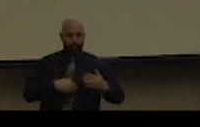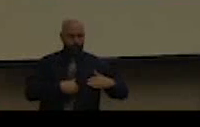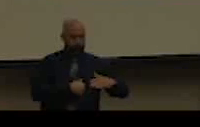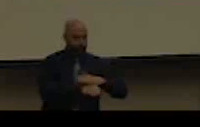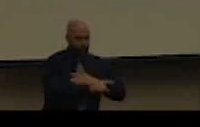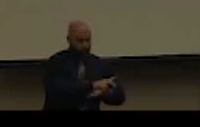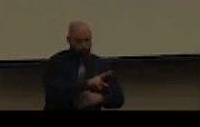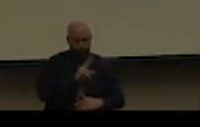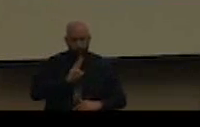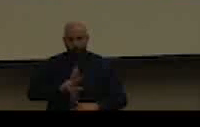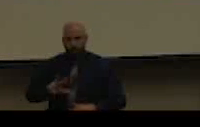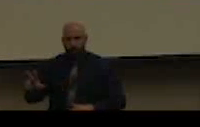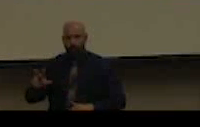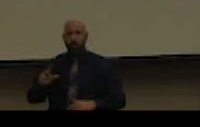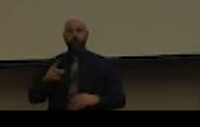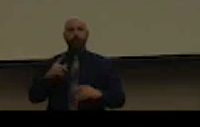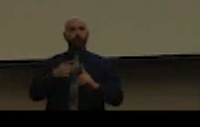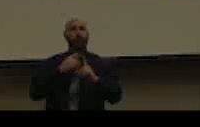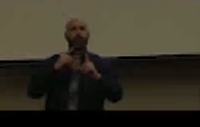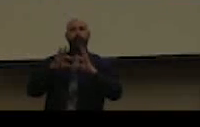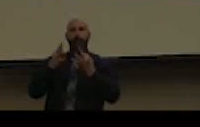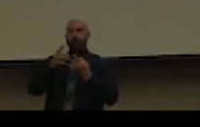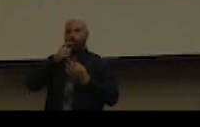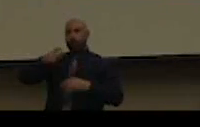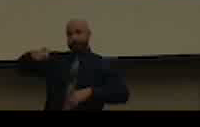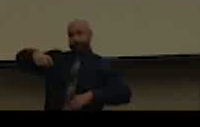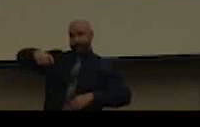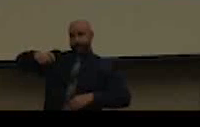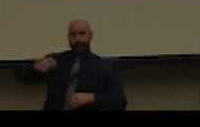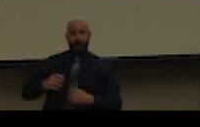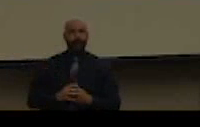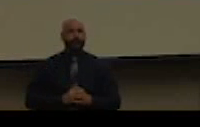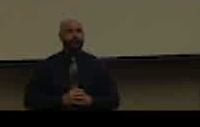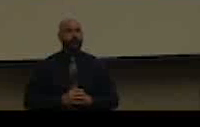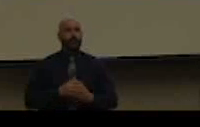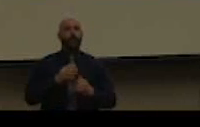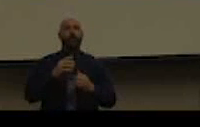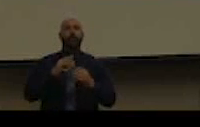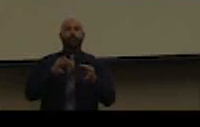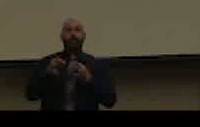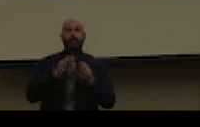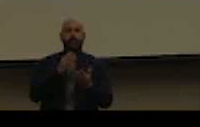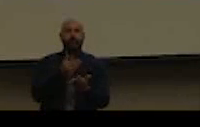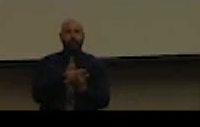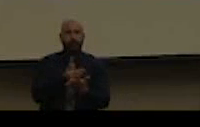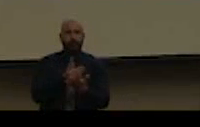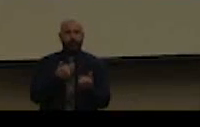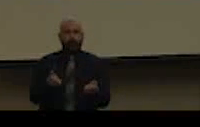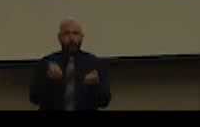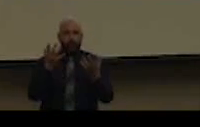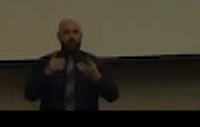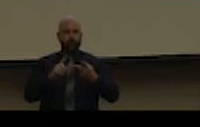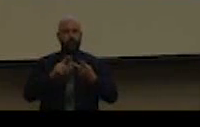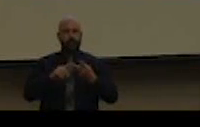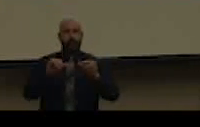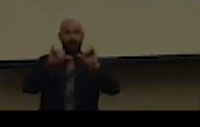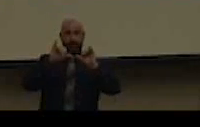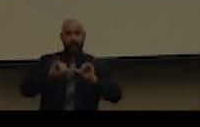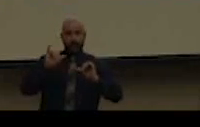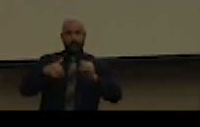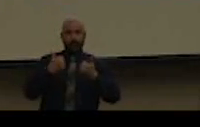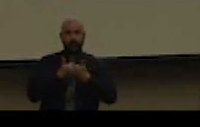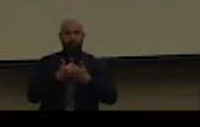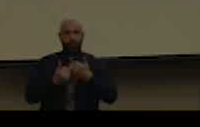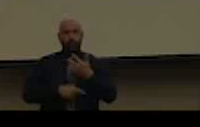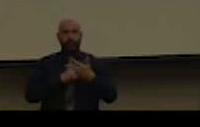families in need. It lays out the dollars needed for that, the size of that challenge, as well as some other areas